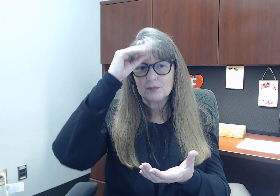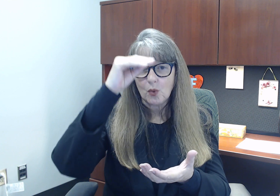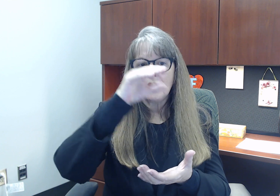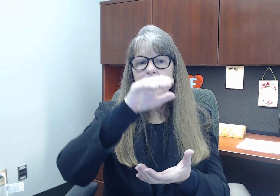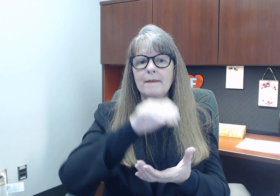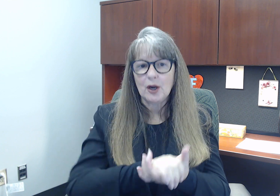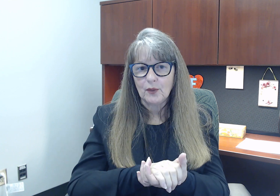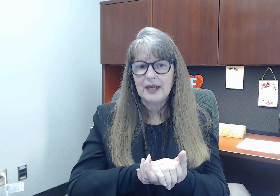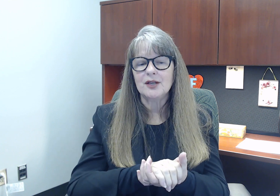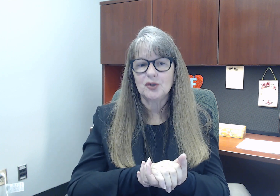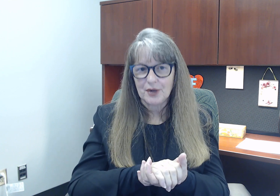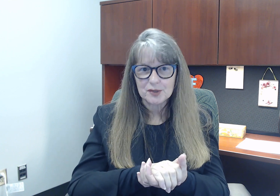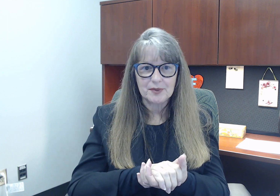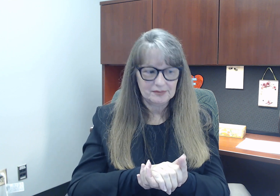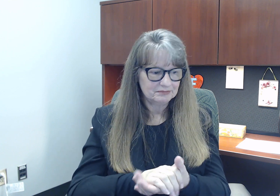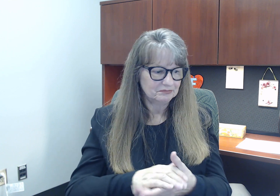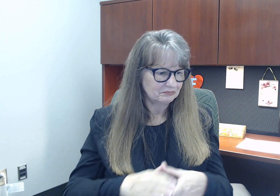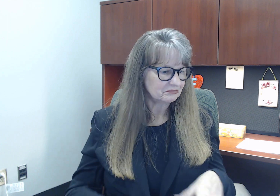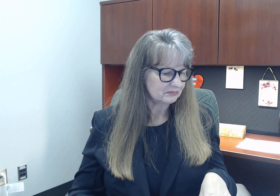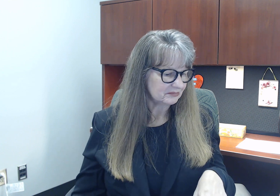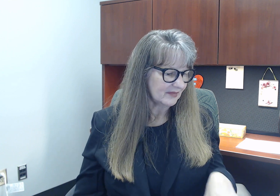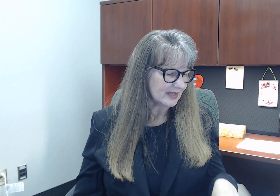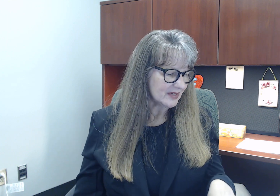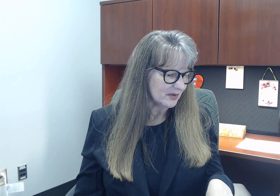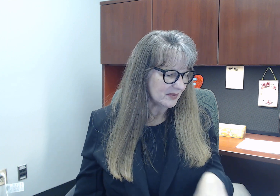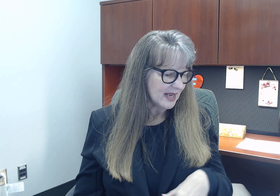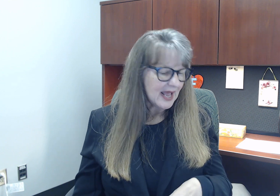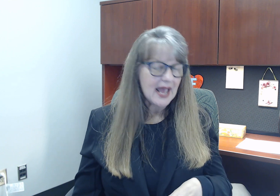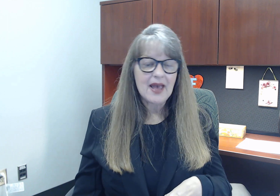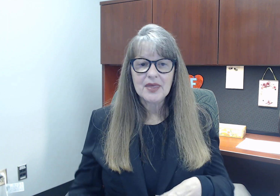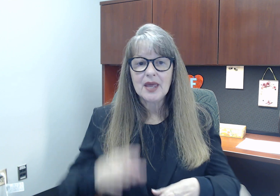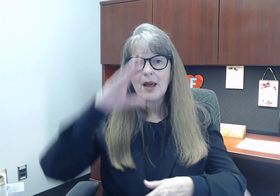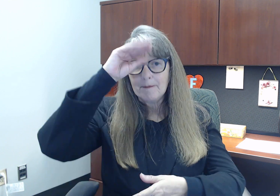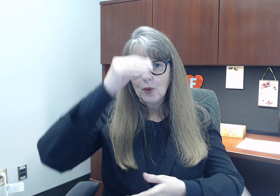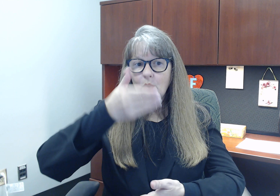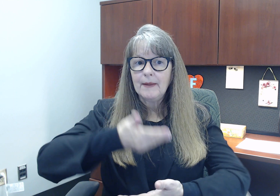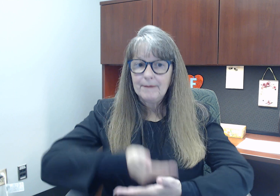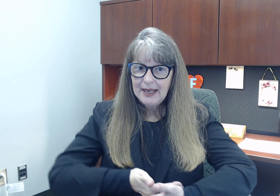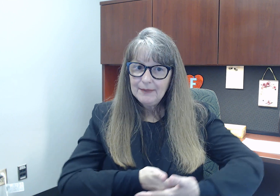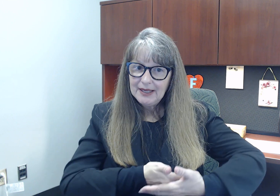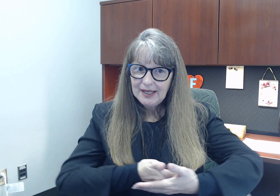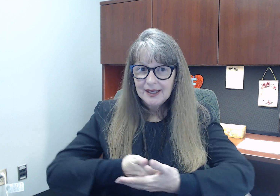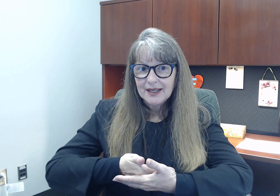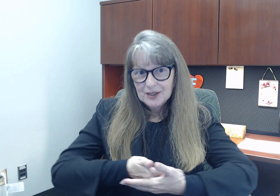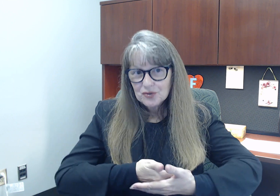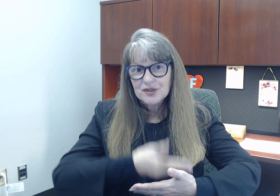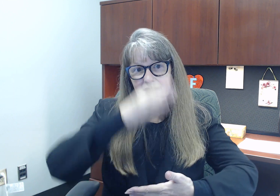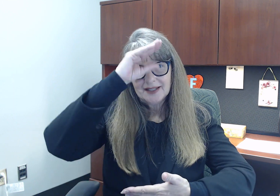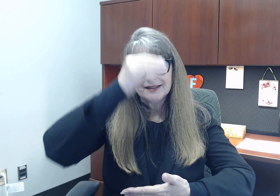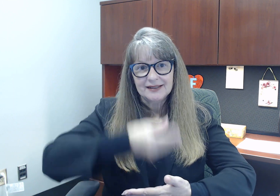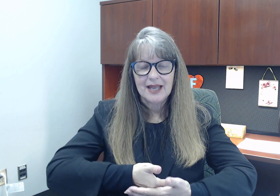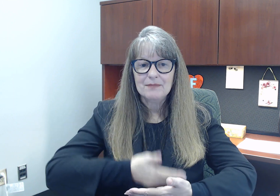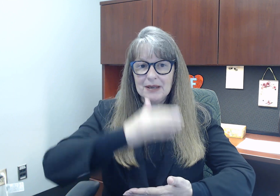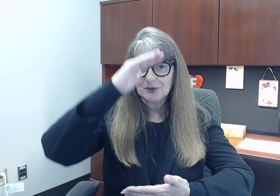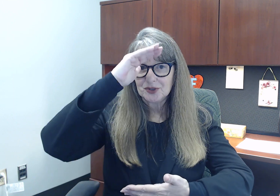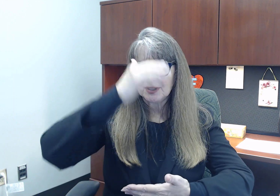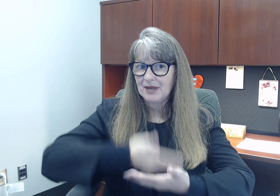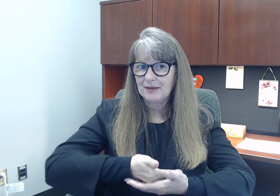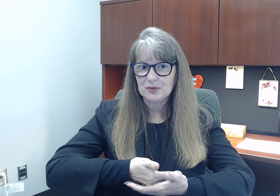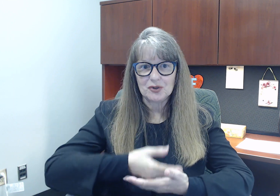boy married is your husband. So, and then a boy baby is your son. And people sometimes will just